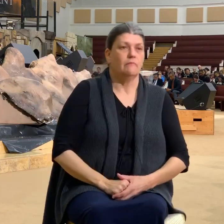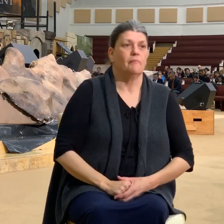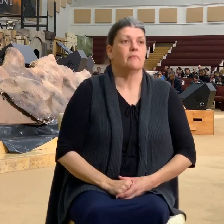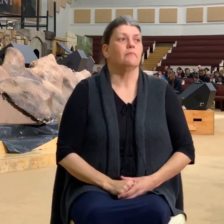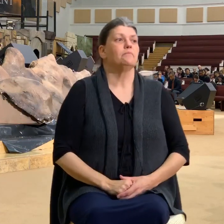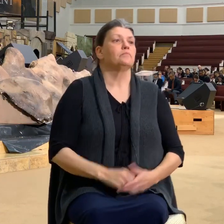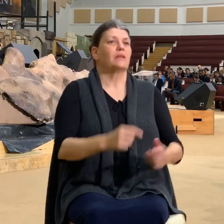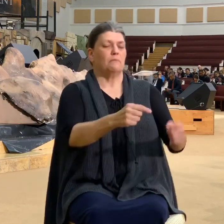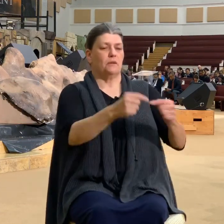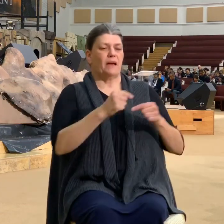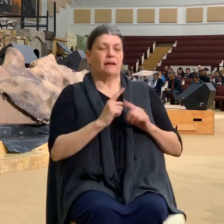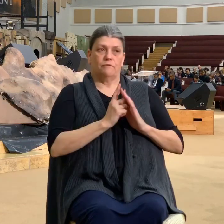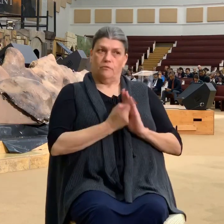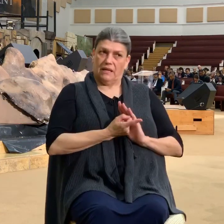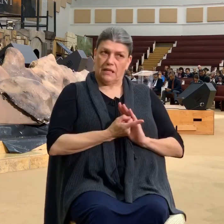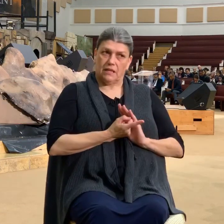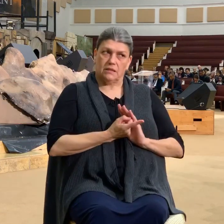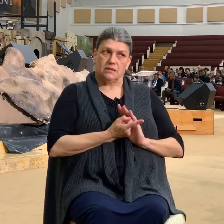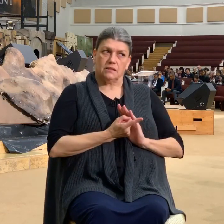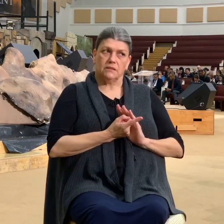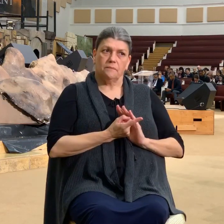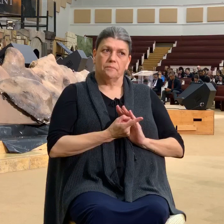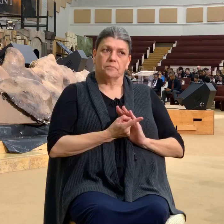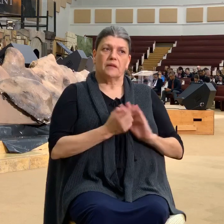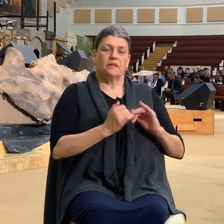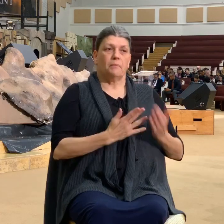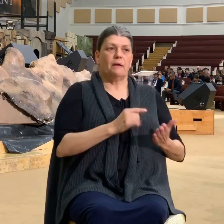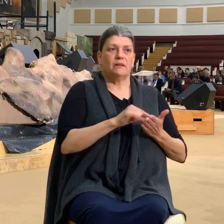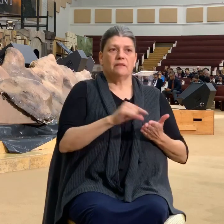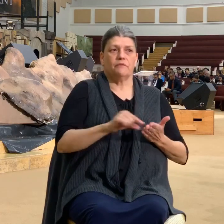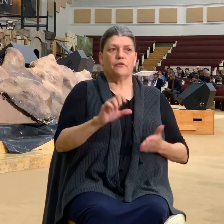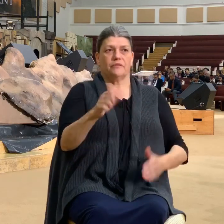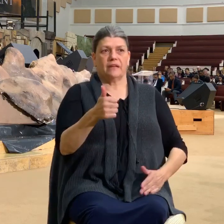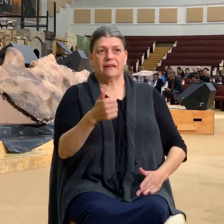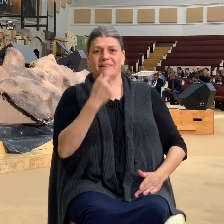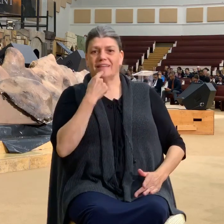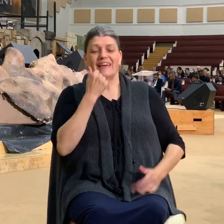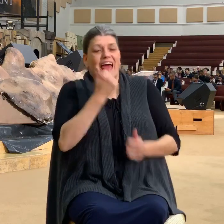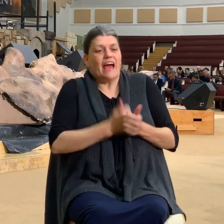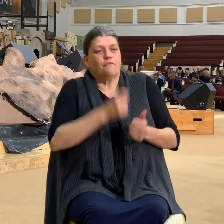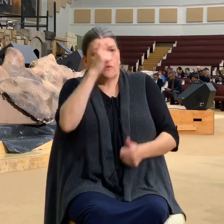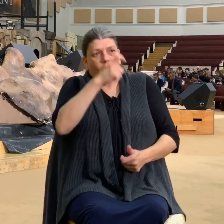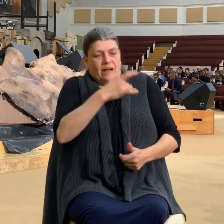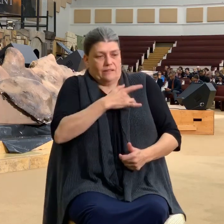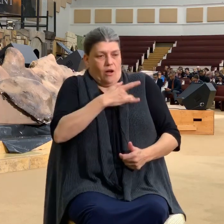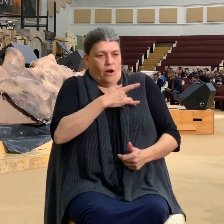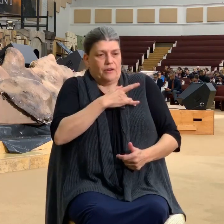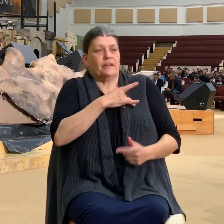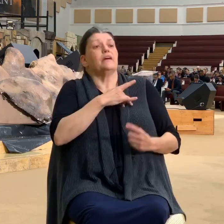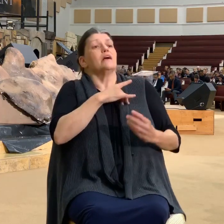22. I'll back up for a moment. The Bible in verse 10 says, "And every wise hearted among you shall come and make all